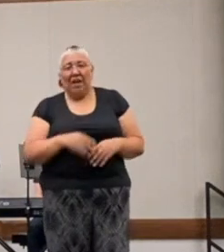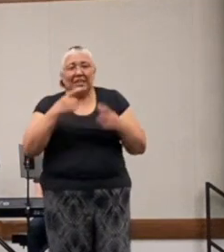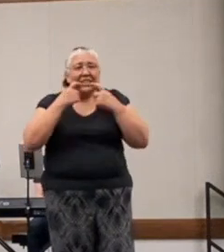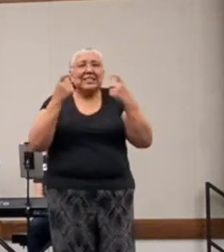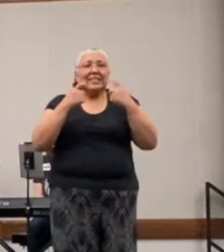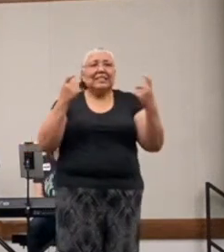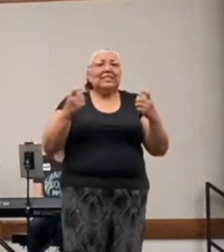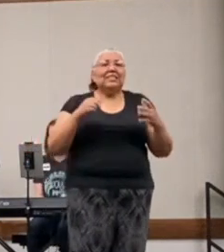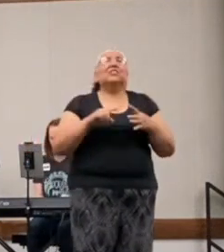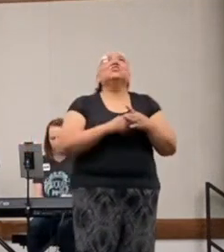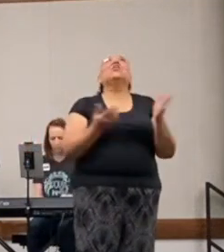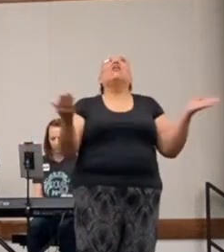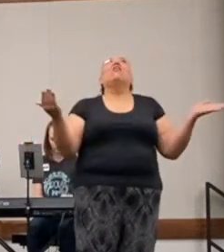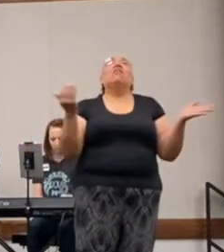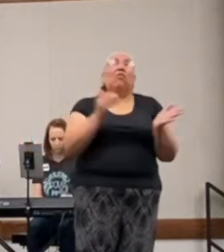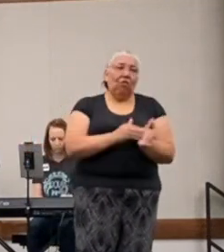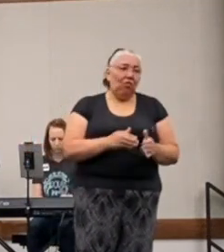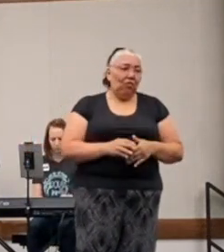Start over.